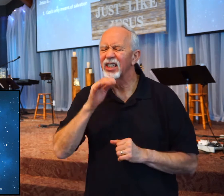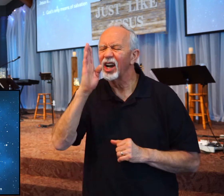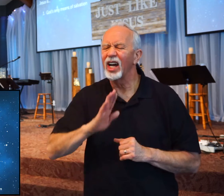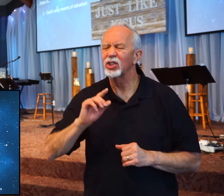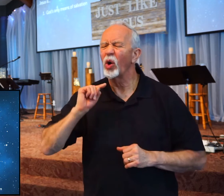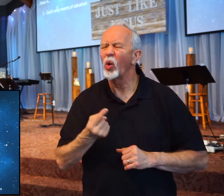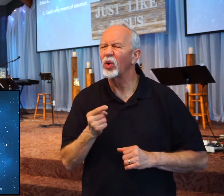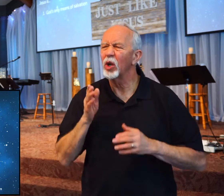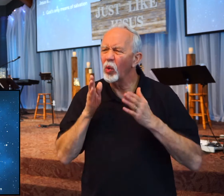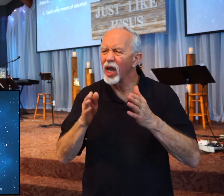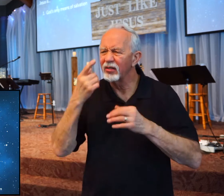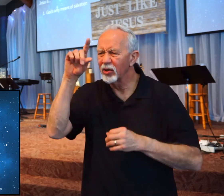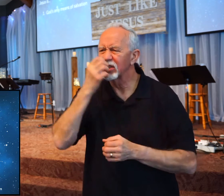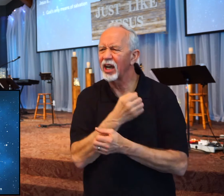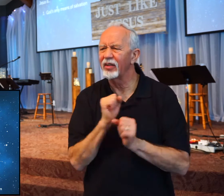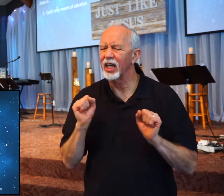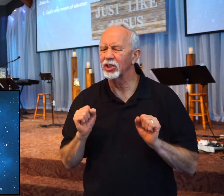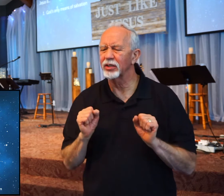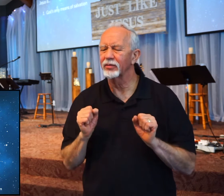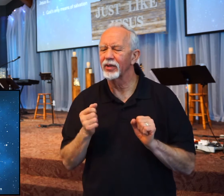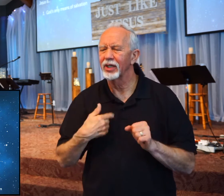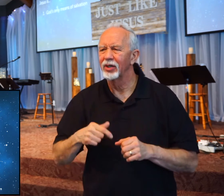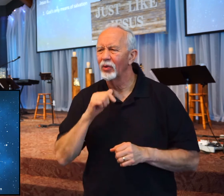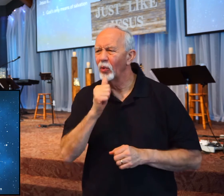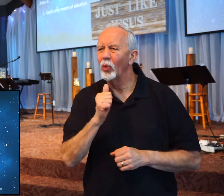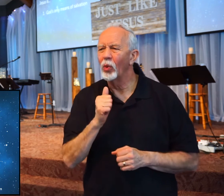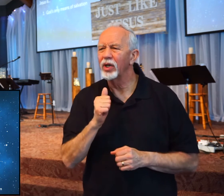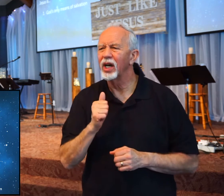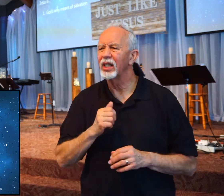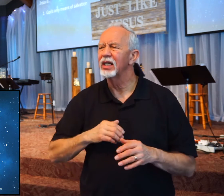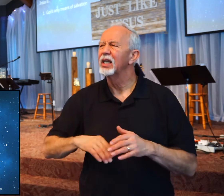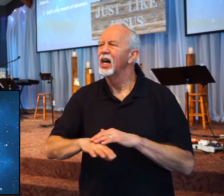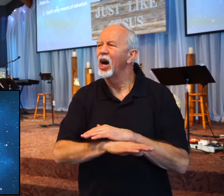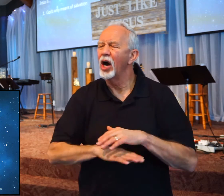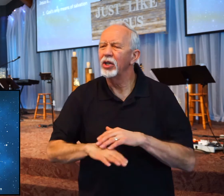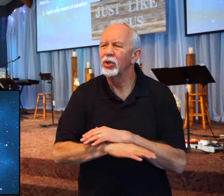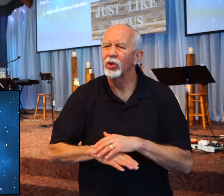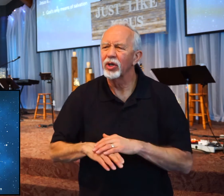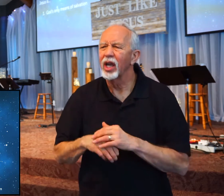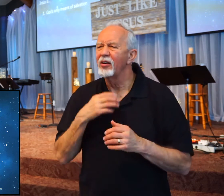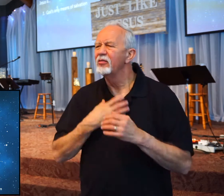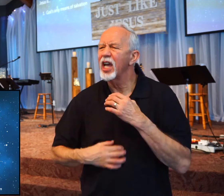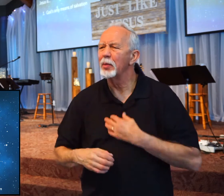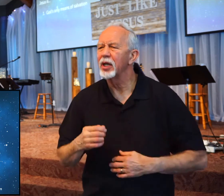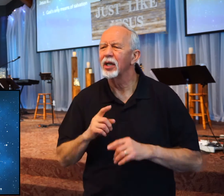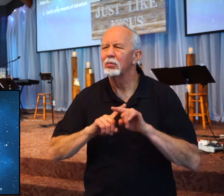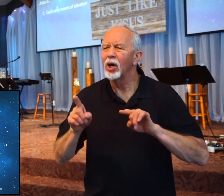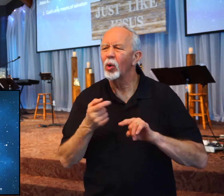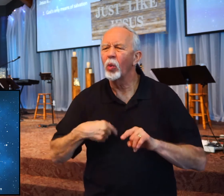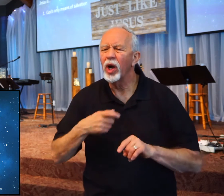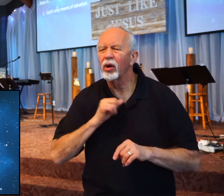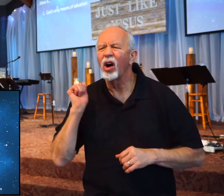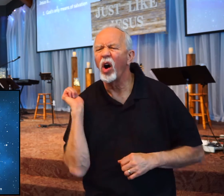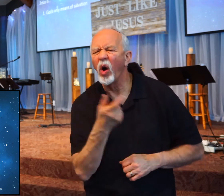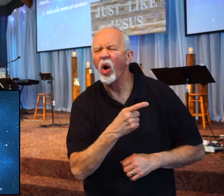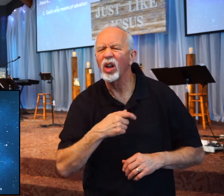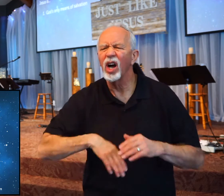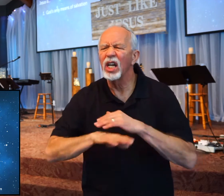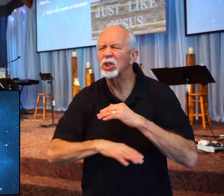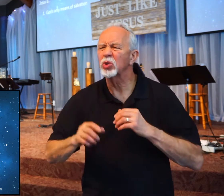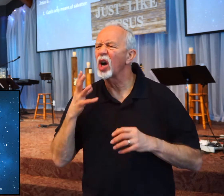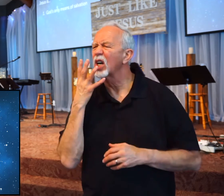of salvation. We are not universally under a famine, but we are universally under a curse. The curse of sin,